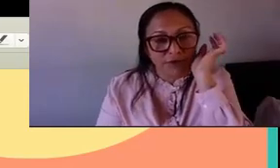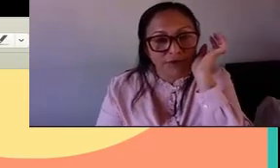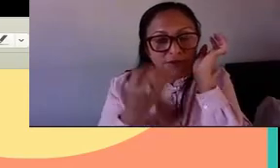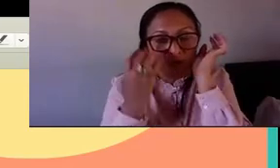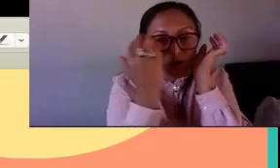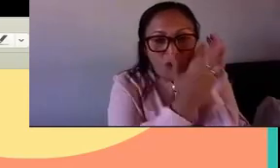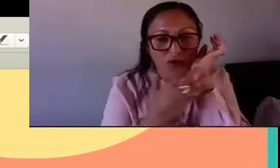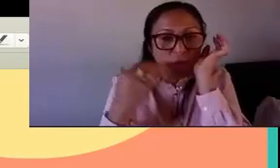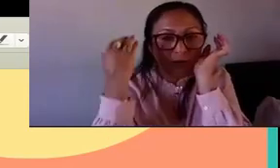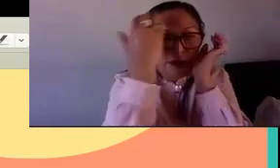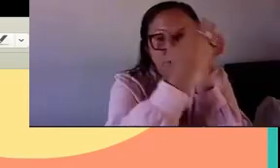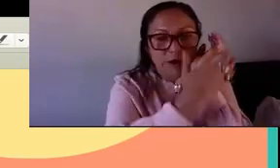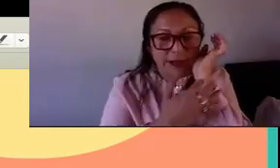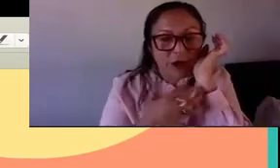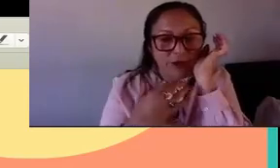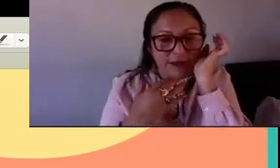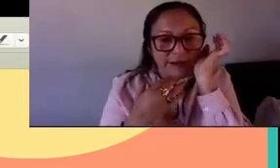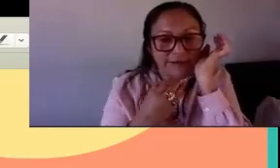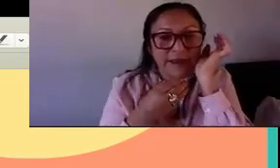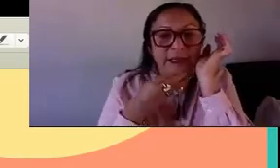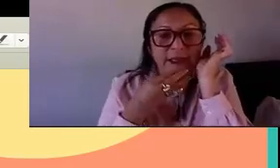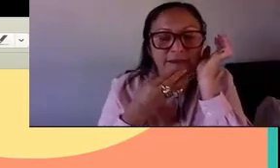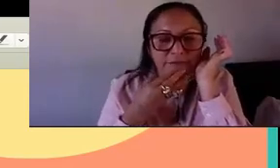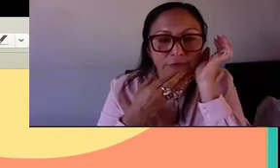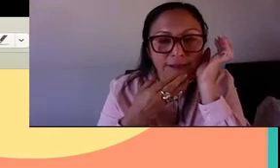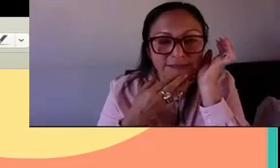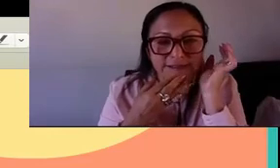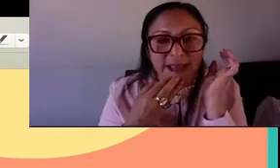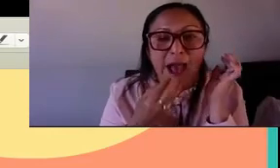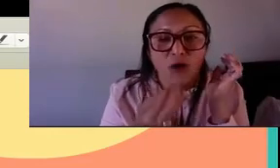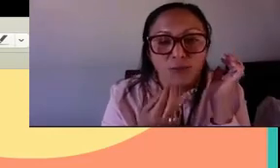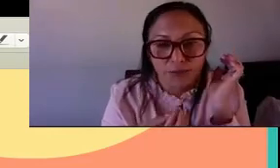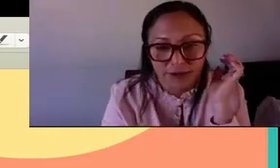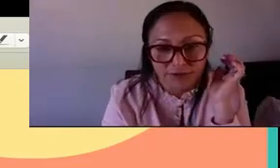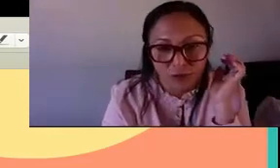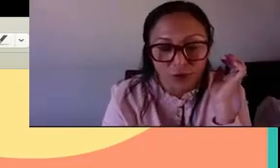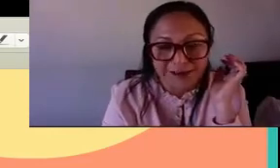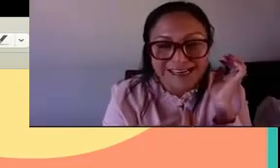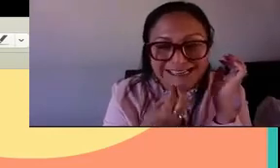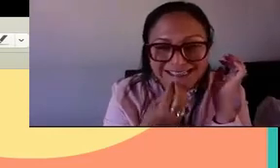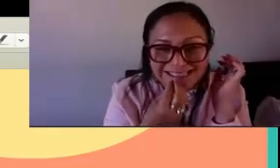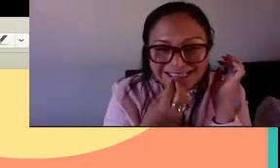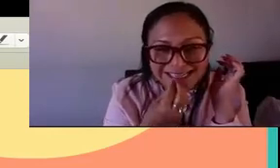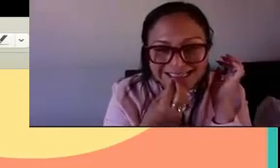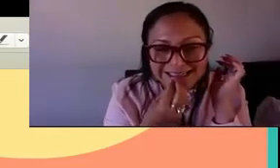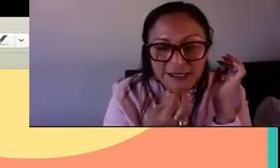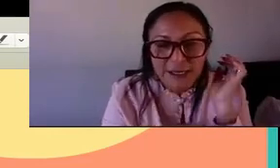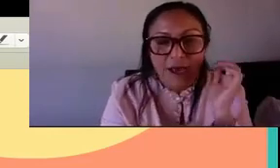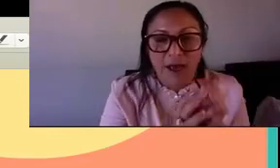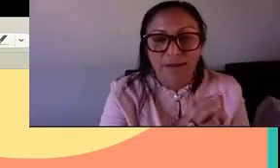to your face so that you're also working on their eye contact and for them to see how you pronounce the word eat,